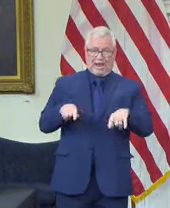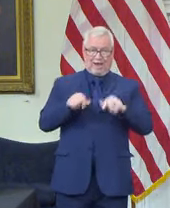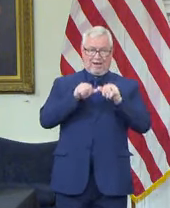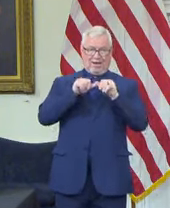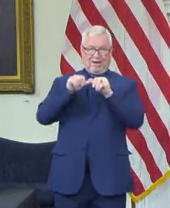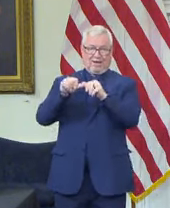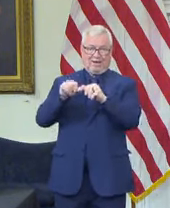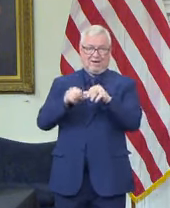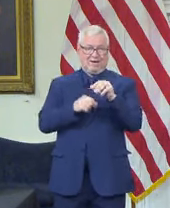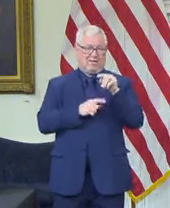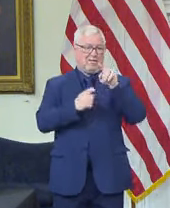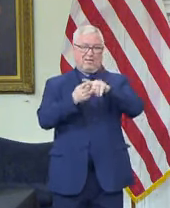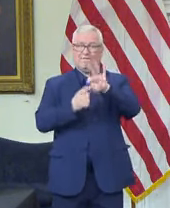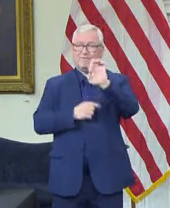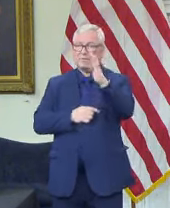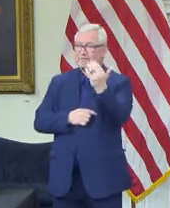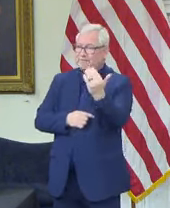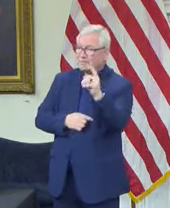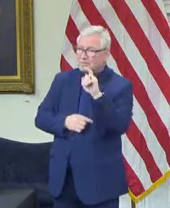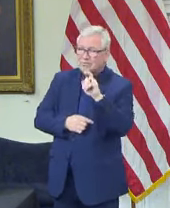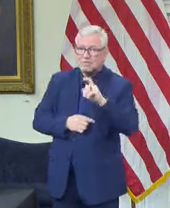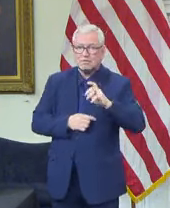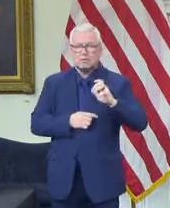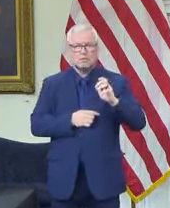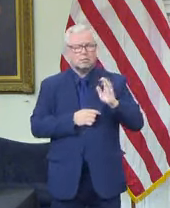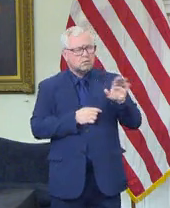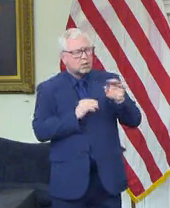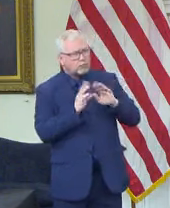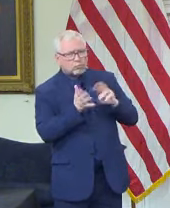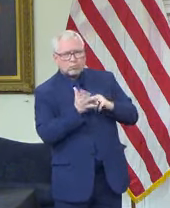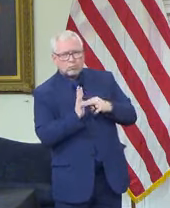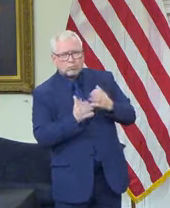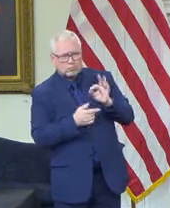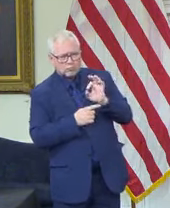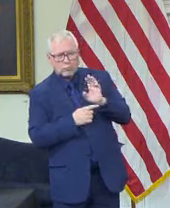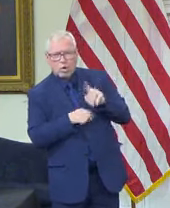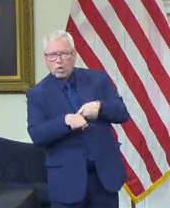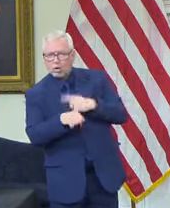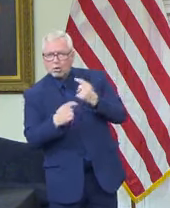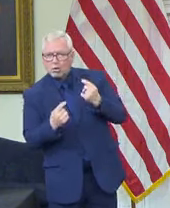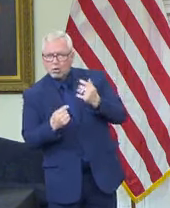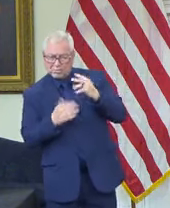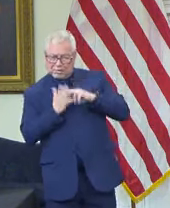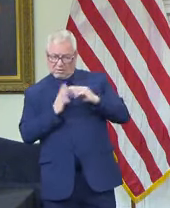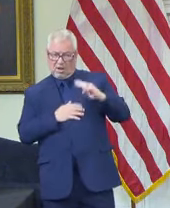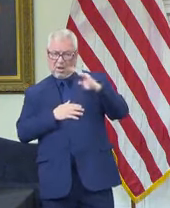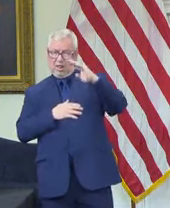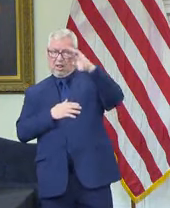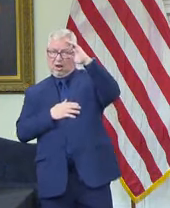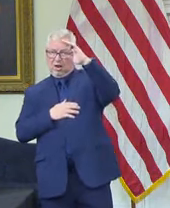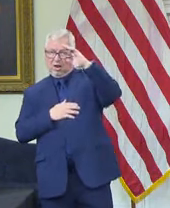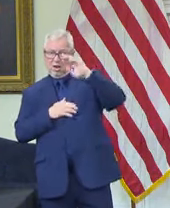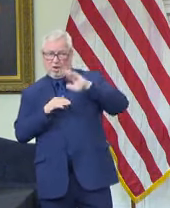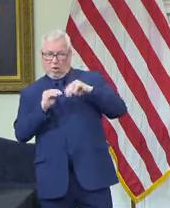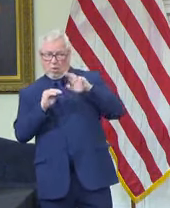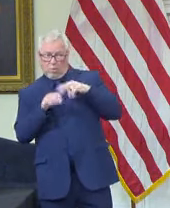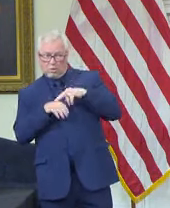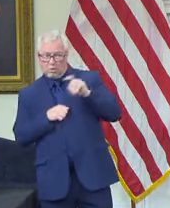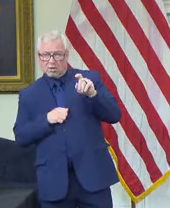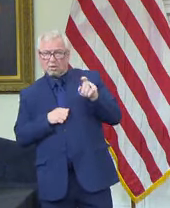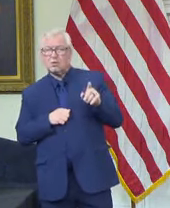February? This higher than normal time period? That's a great question. As I said, we've dropped 40%,